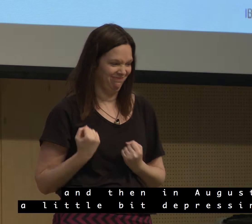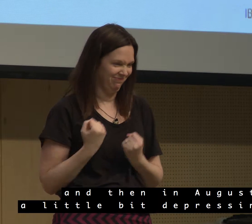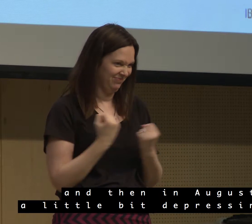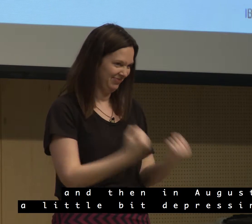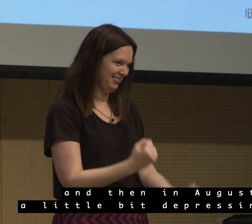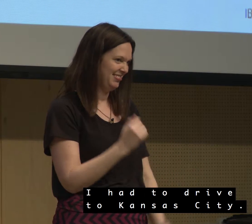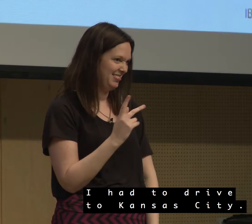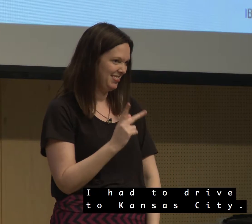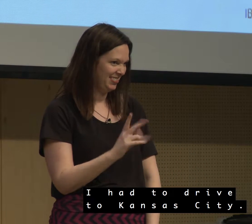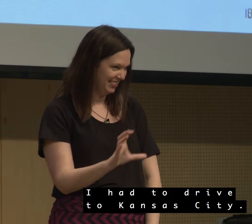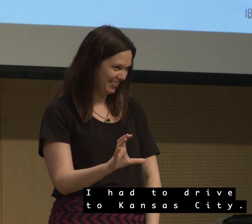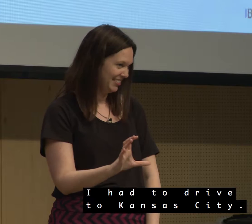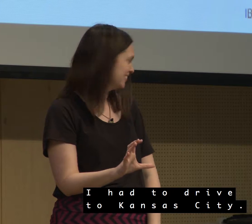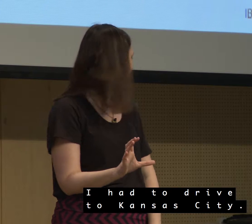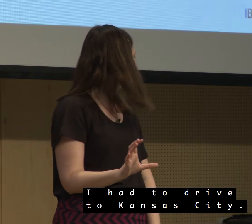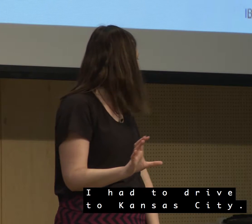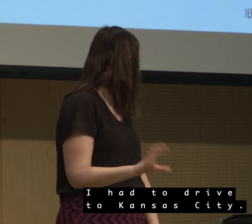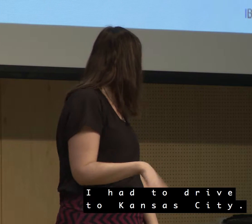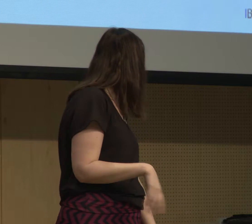bit depressingly, I had to drive to Kansas City.